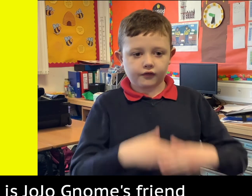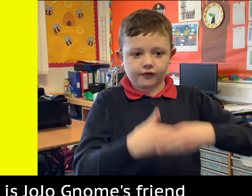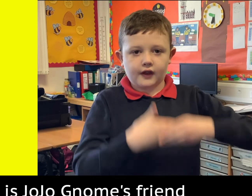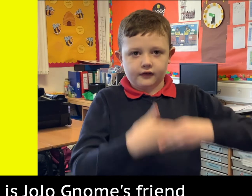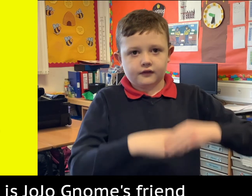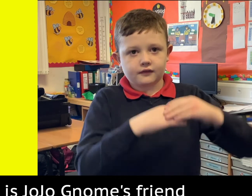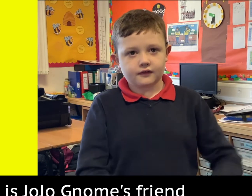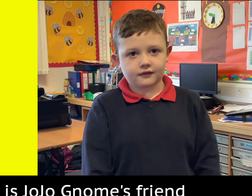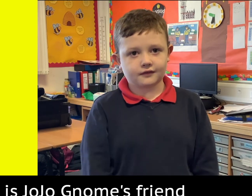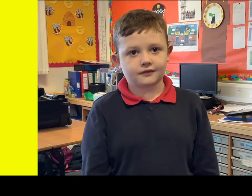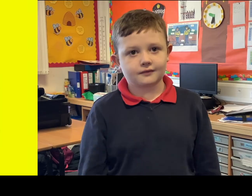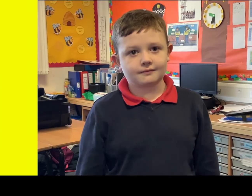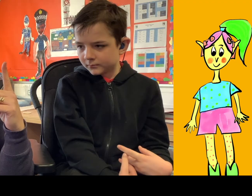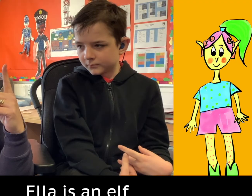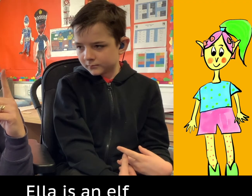Gnome friend.